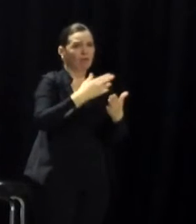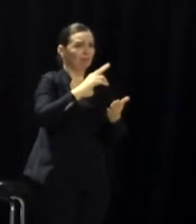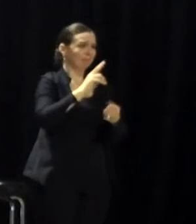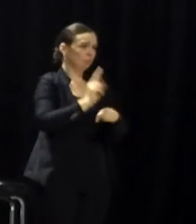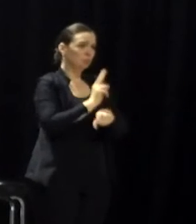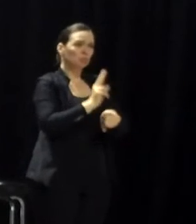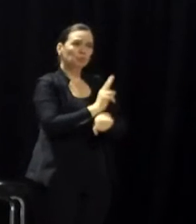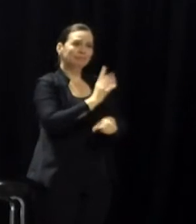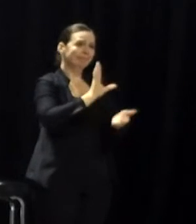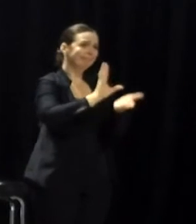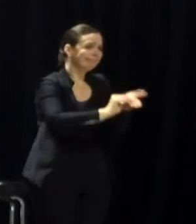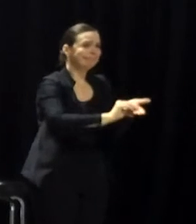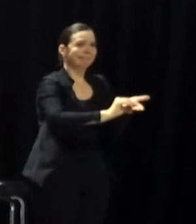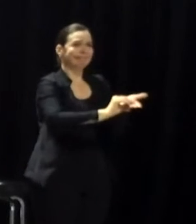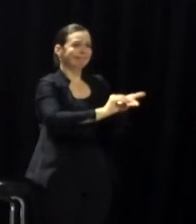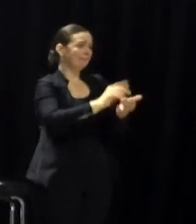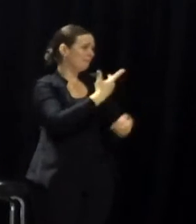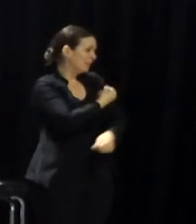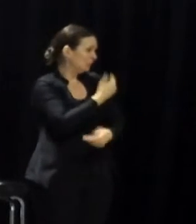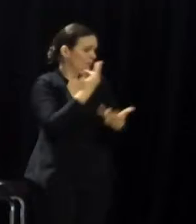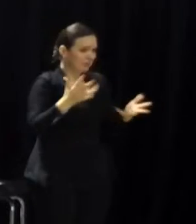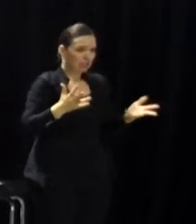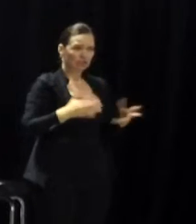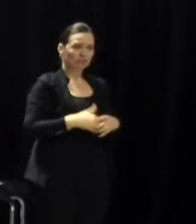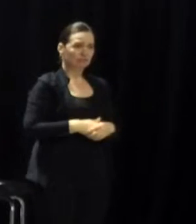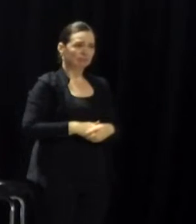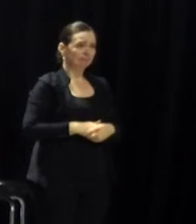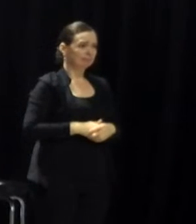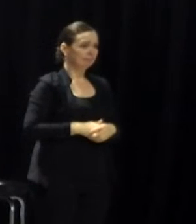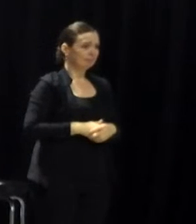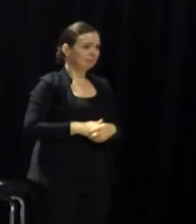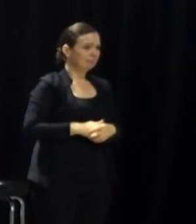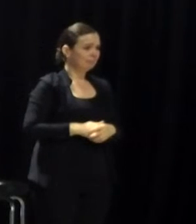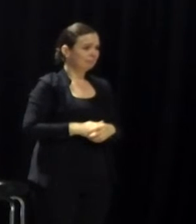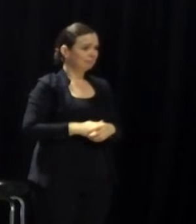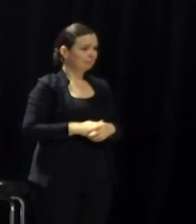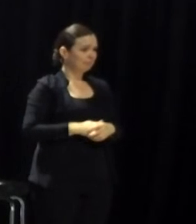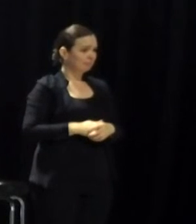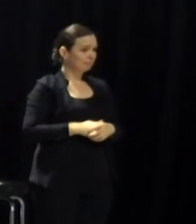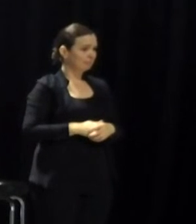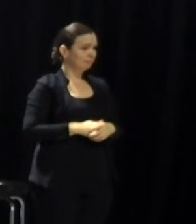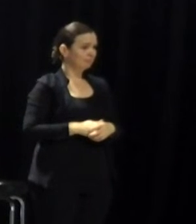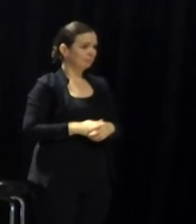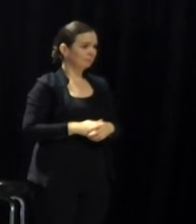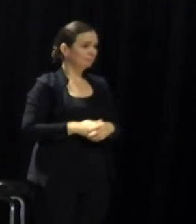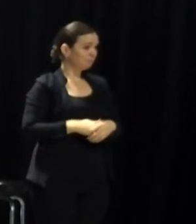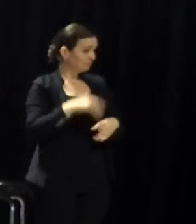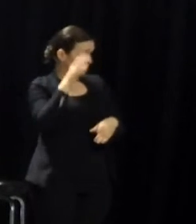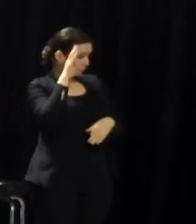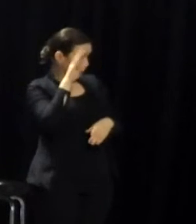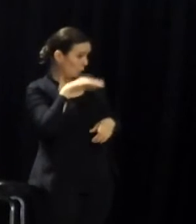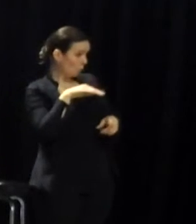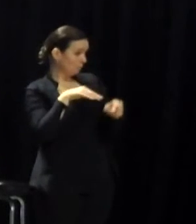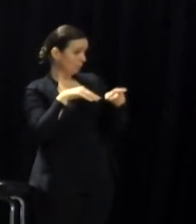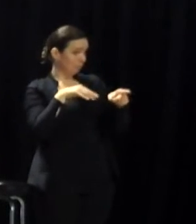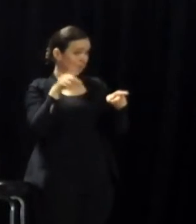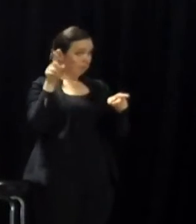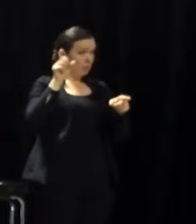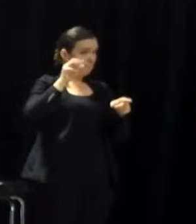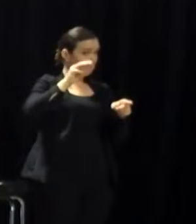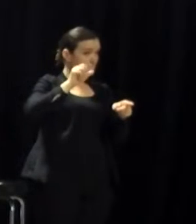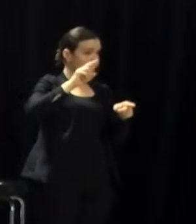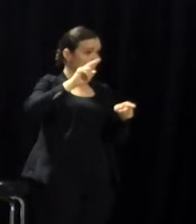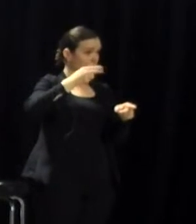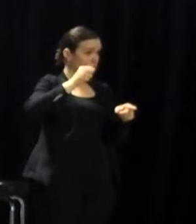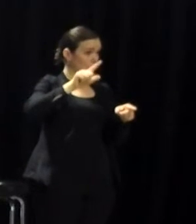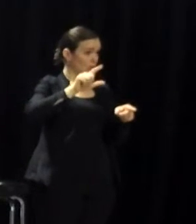well. Do you like going up on the hill to Marshall Street? Like, is it easy to drive there? Is it easy to park